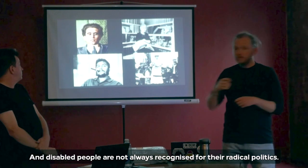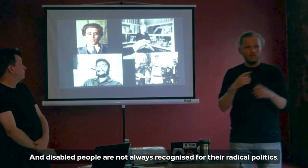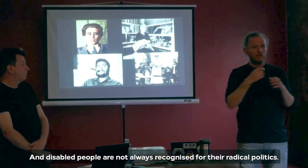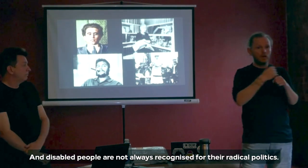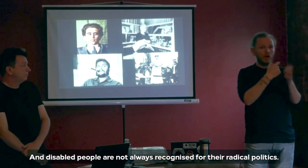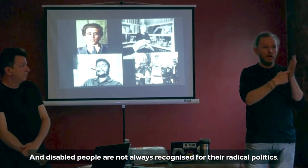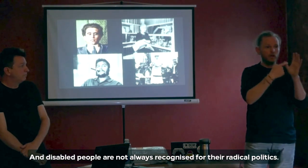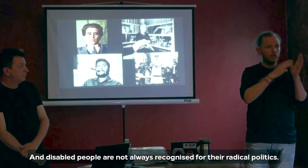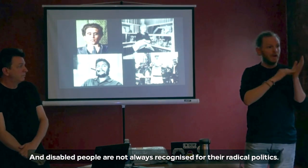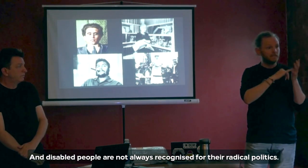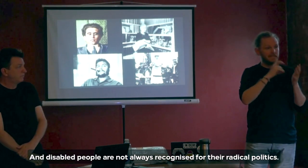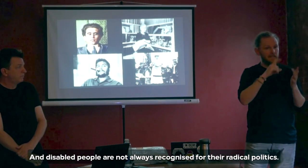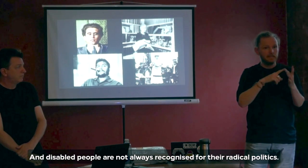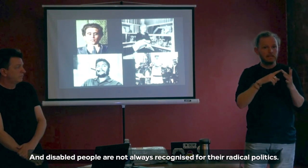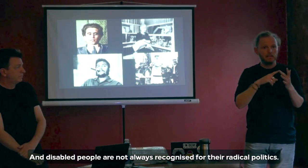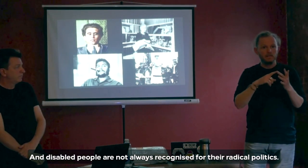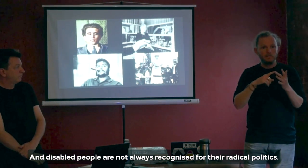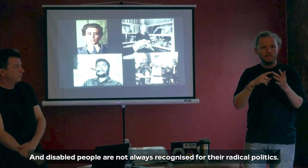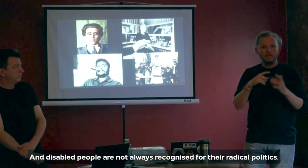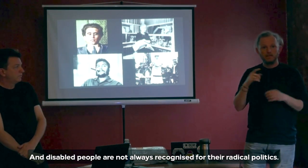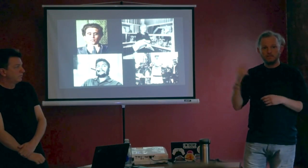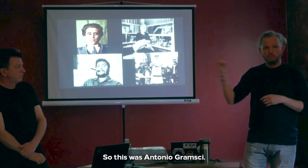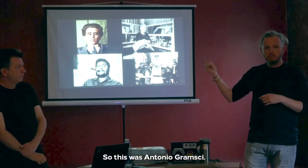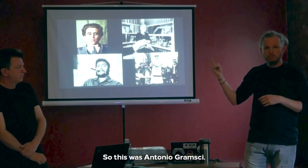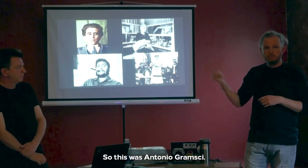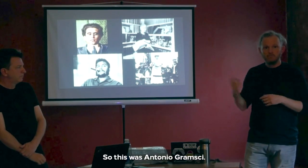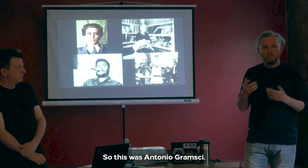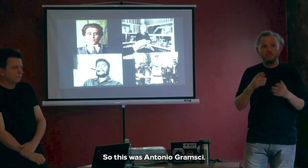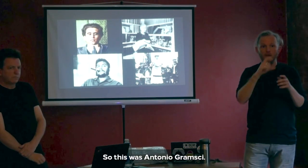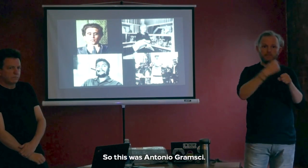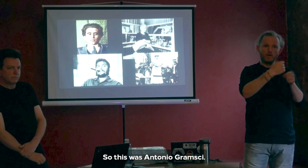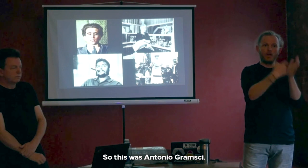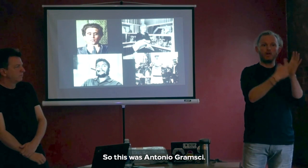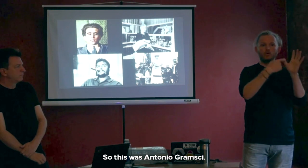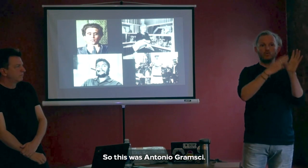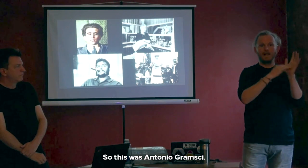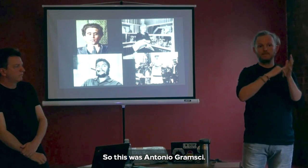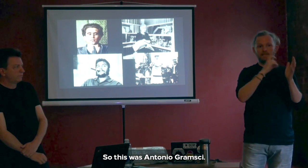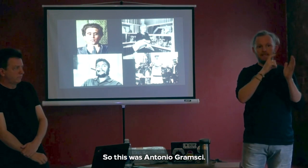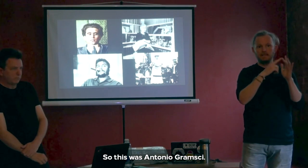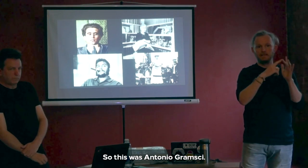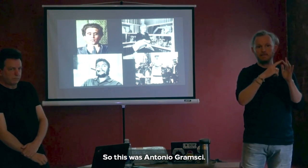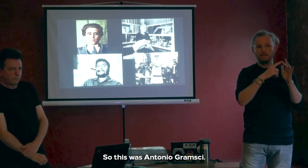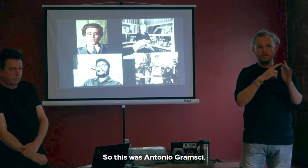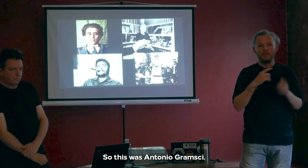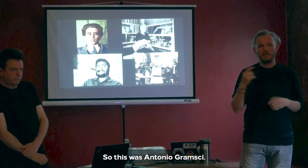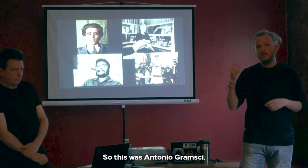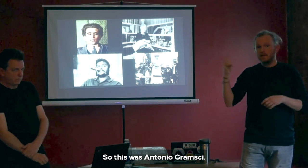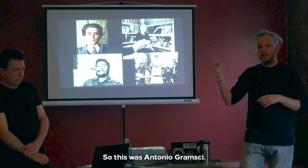aren't always recognised for their radical politics. So this was Antonio Gramsci,